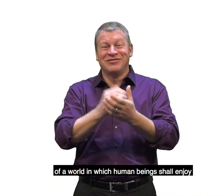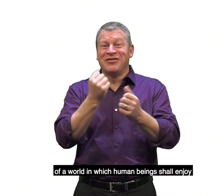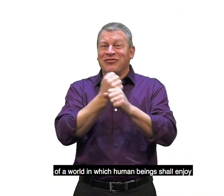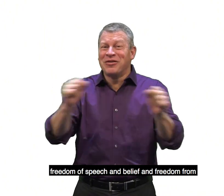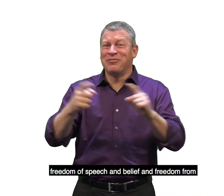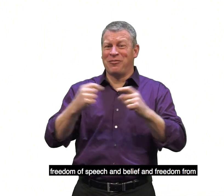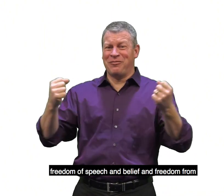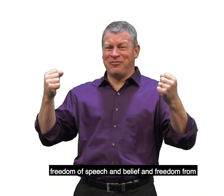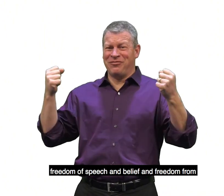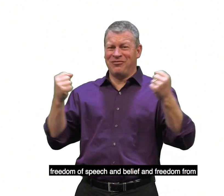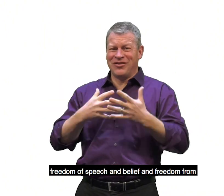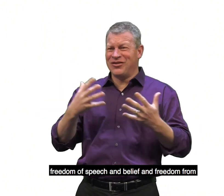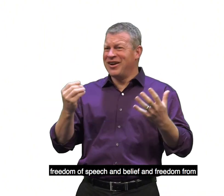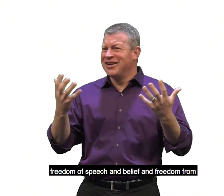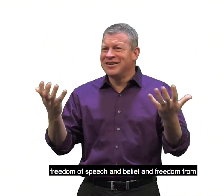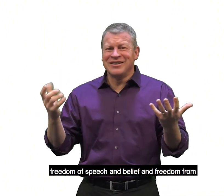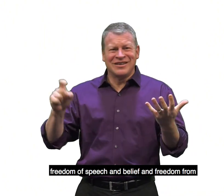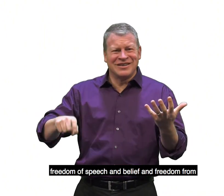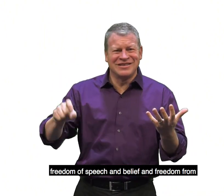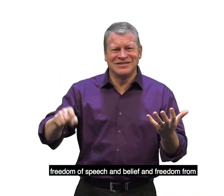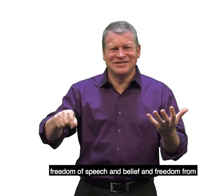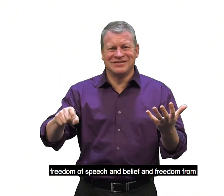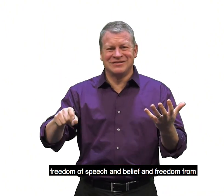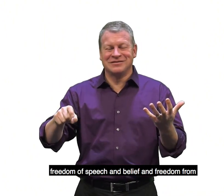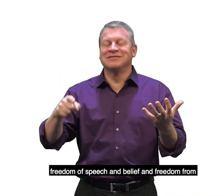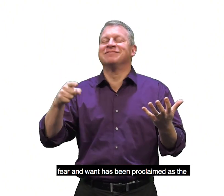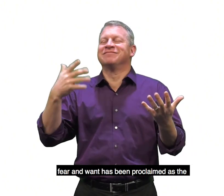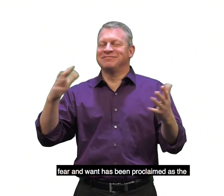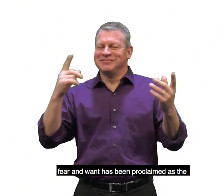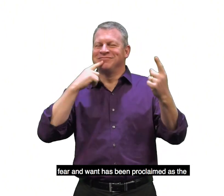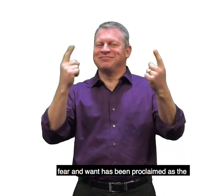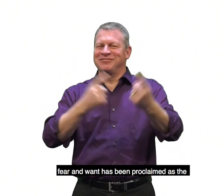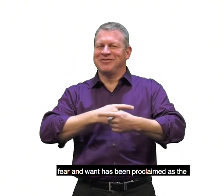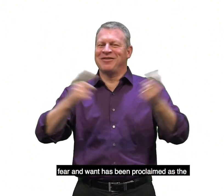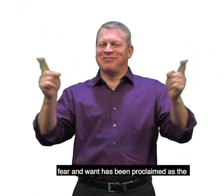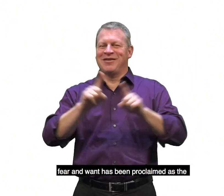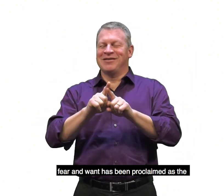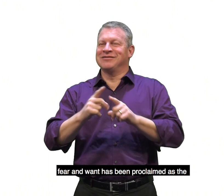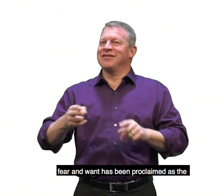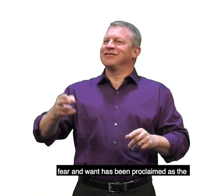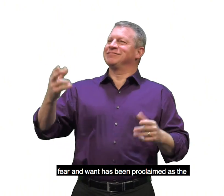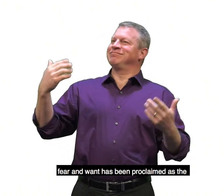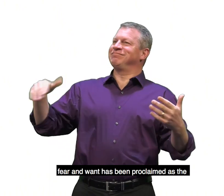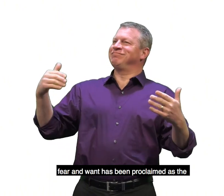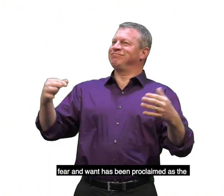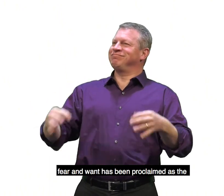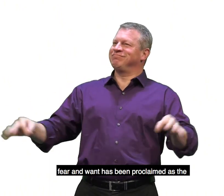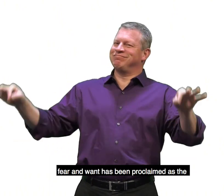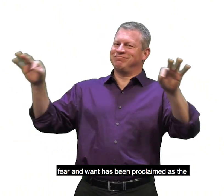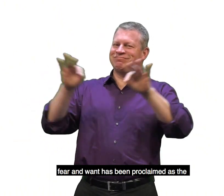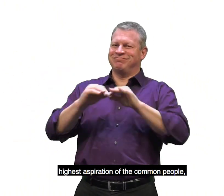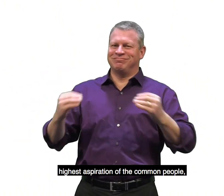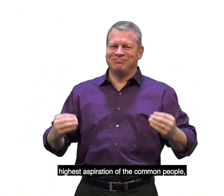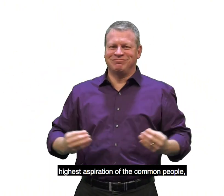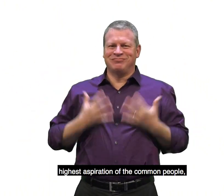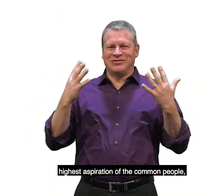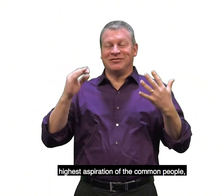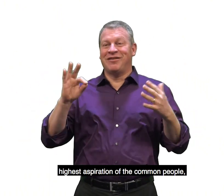enjoy freedom of speech and belief and freedom from fear and want has been proclaimed as the highest